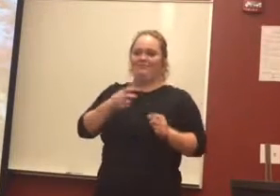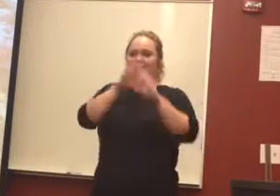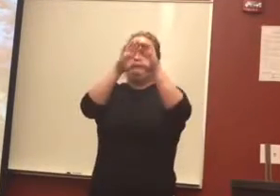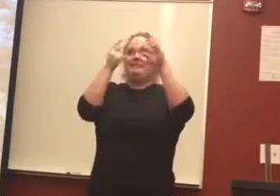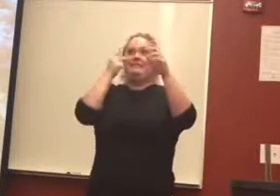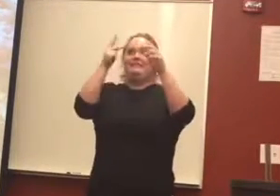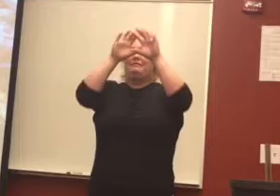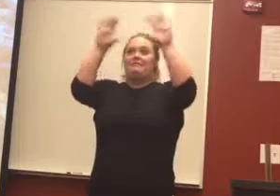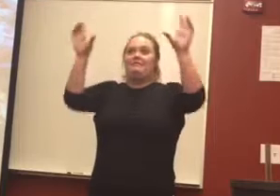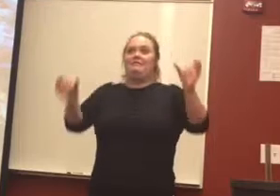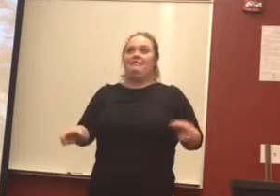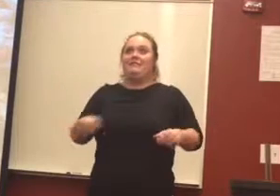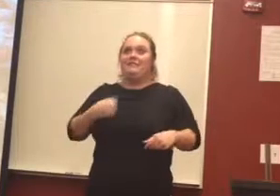Hey Kyle, Bringing did it you back. see the movie It?